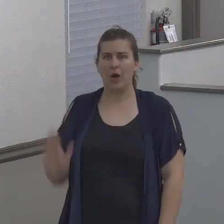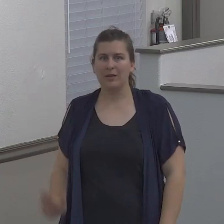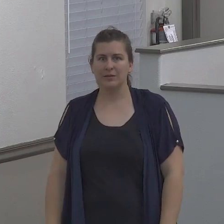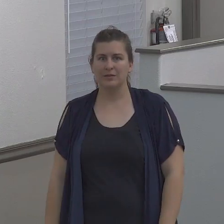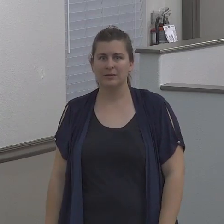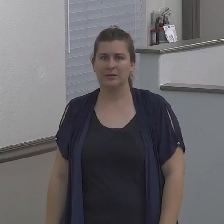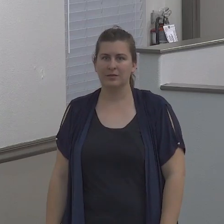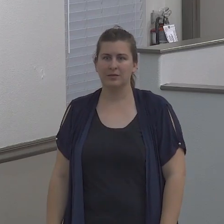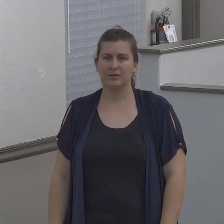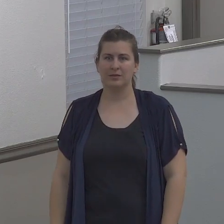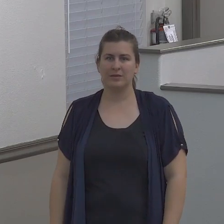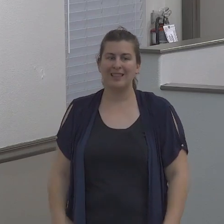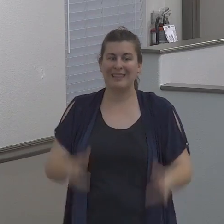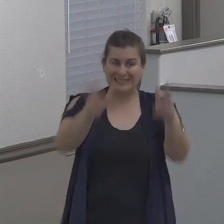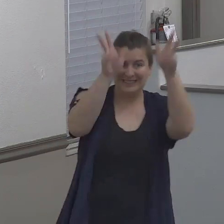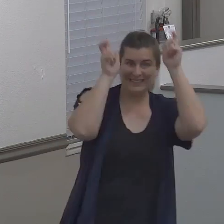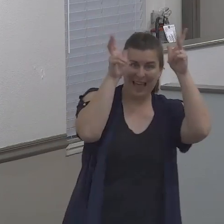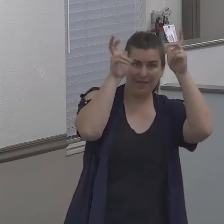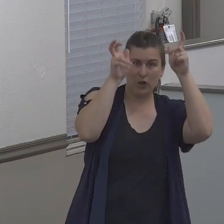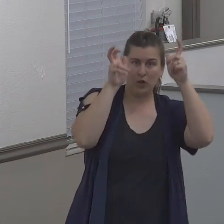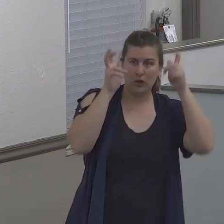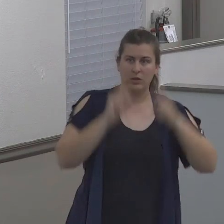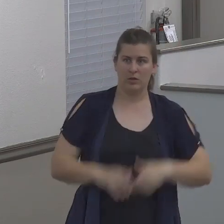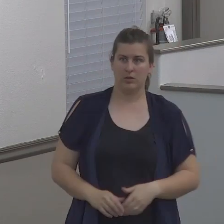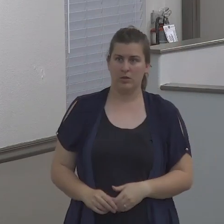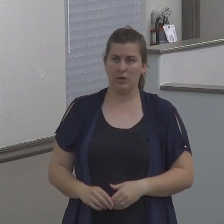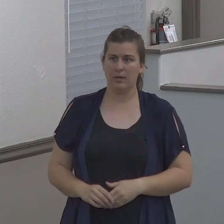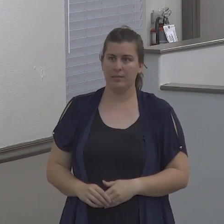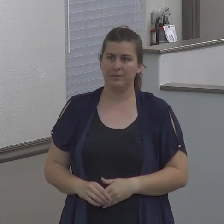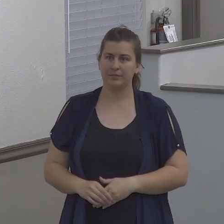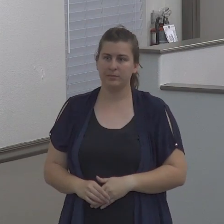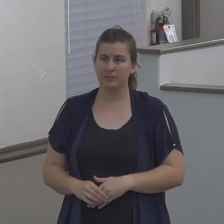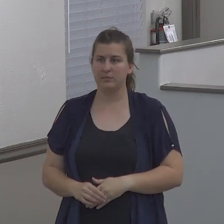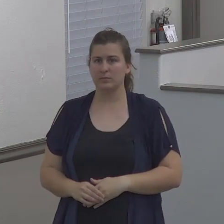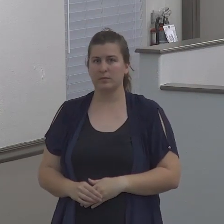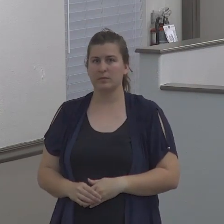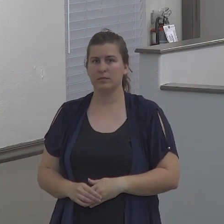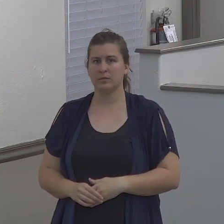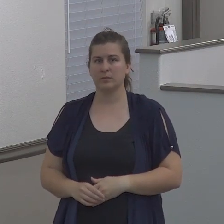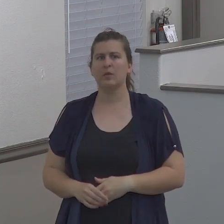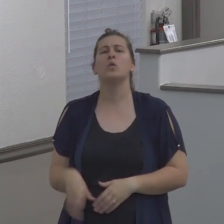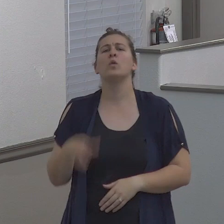miserable? It's not God. It's the devil.